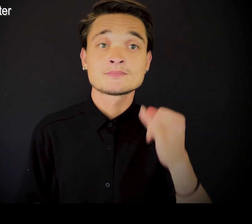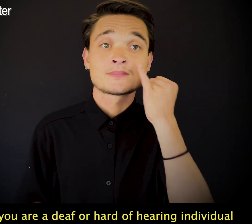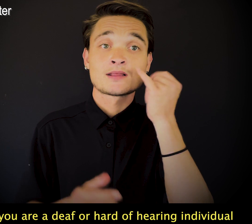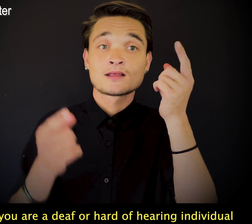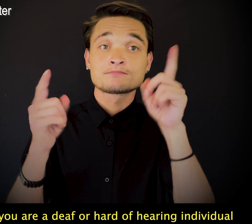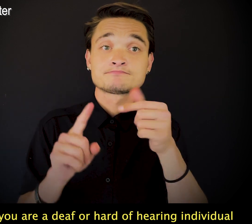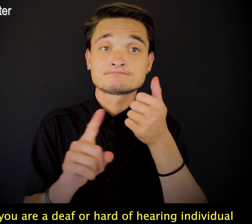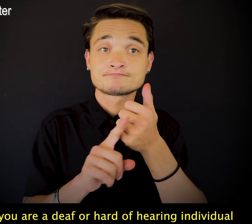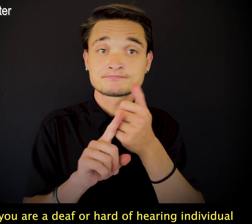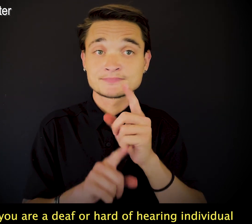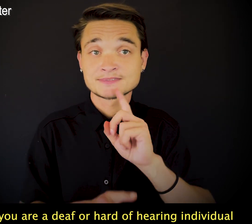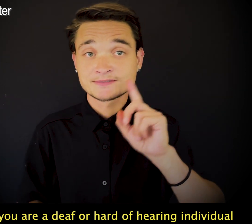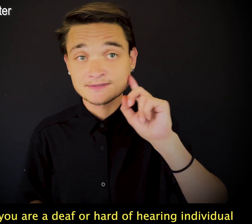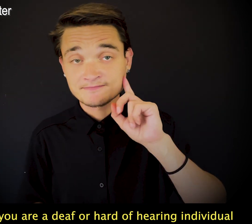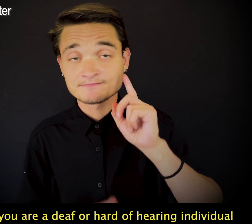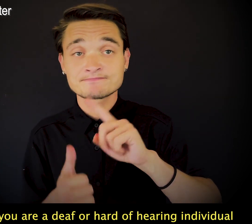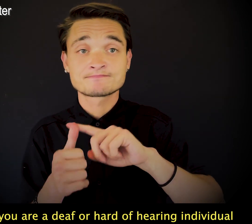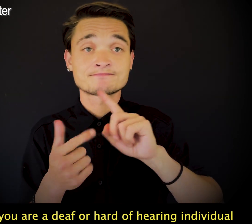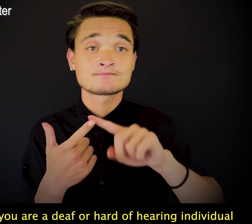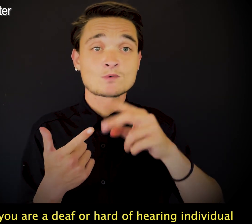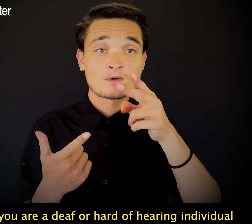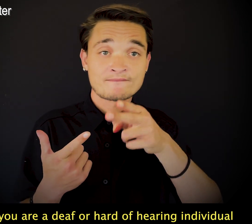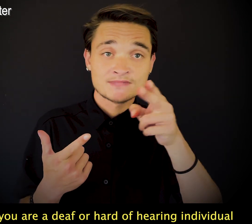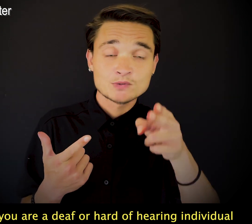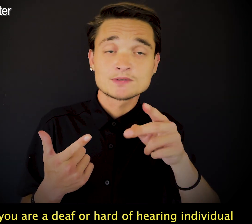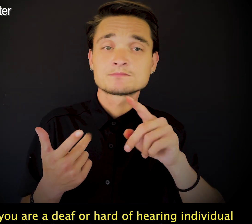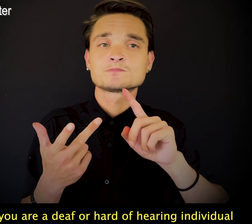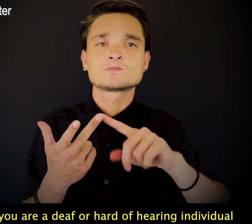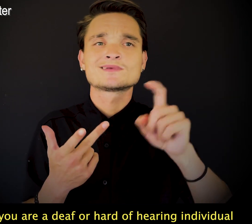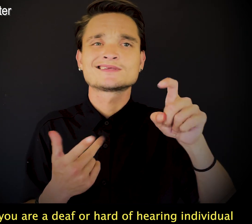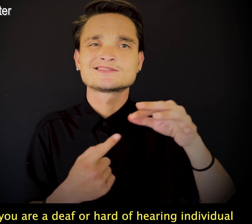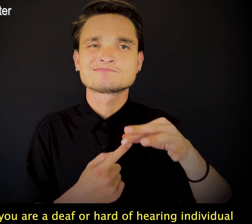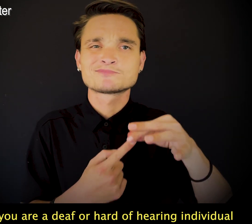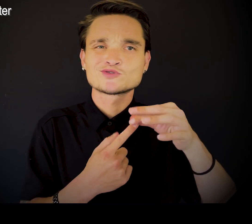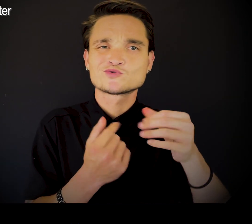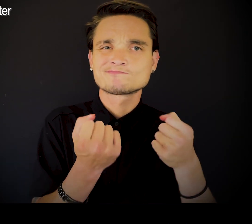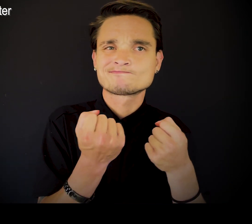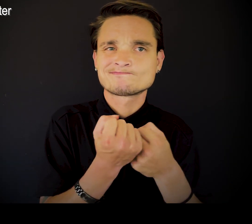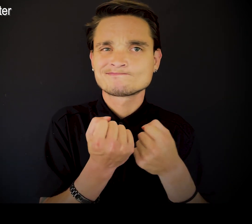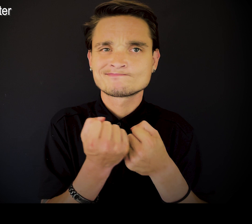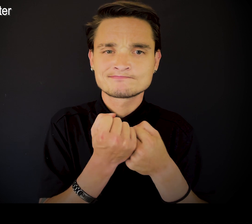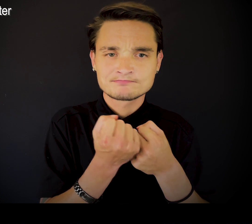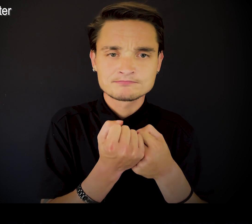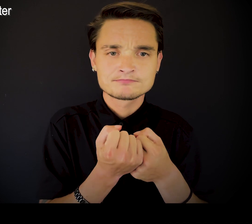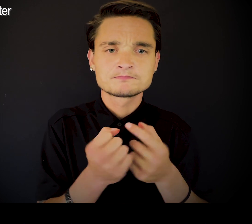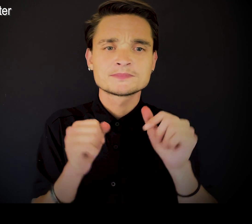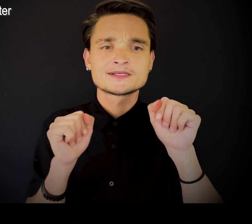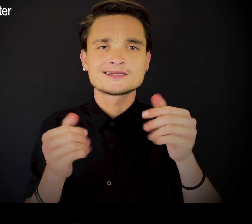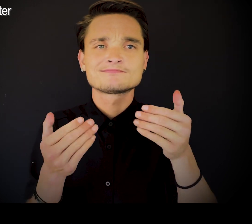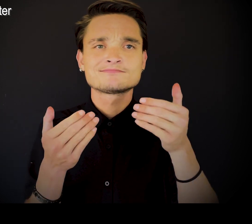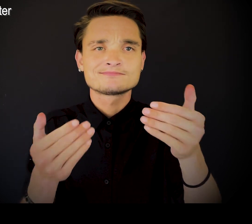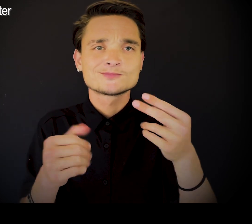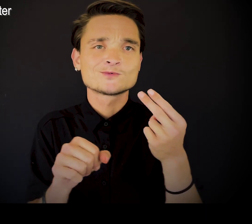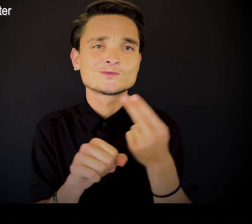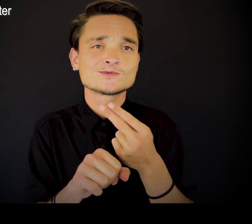If you are a deaf or hard of hearing individual who is being assisted by another person, call the Telephone Claims Center at